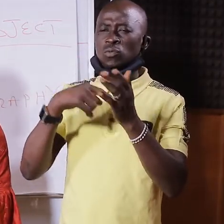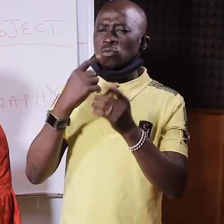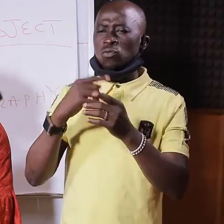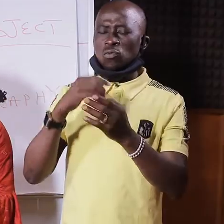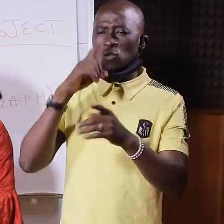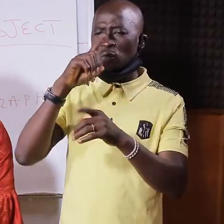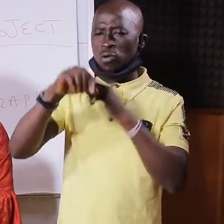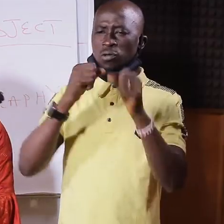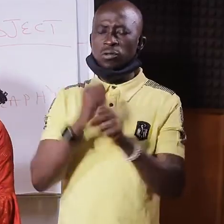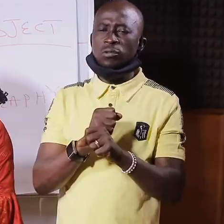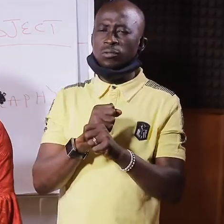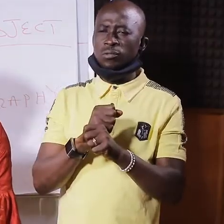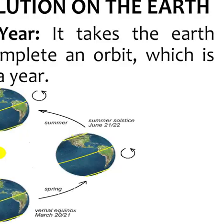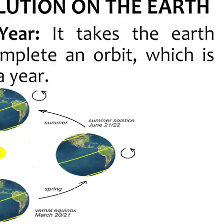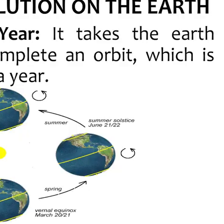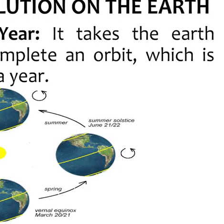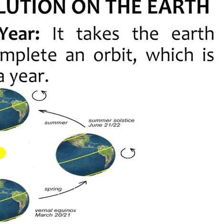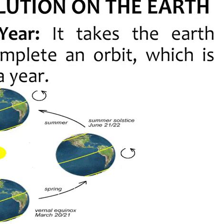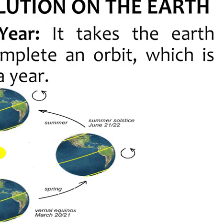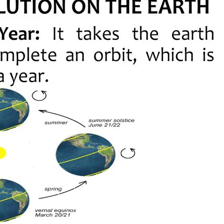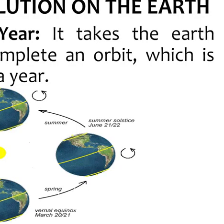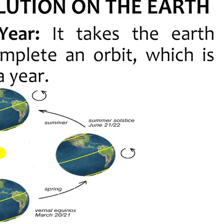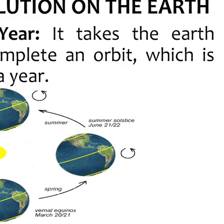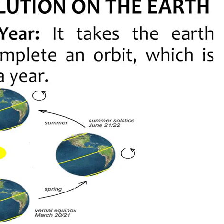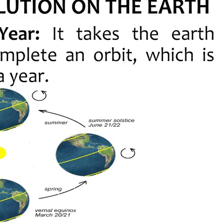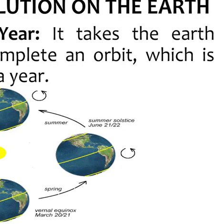to calculations, it takes the Earth